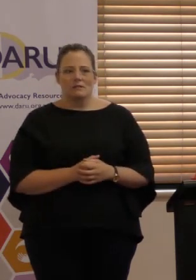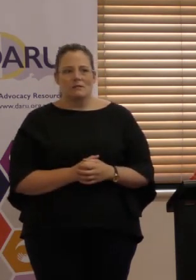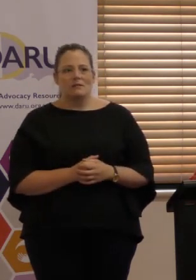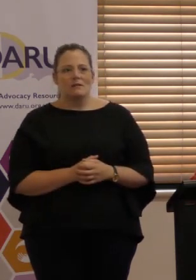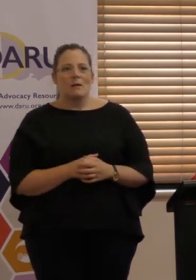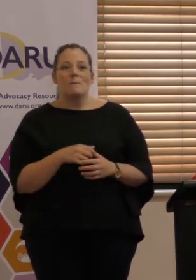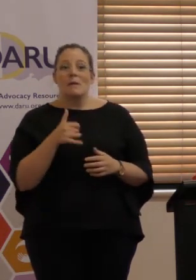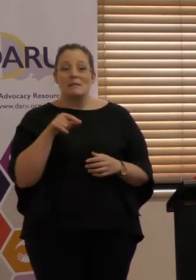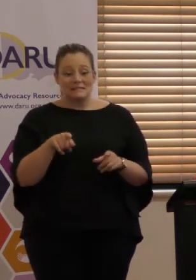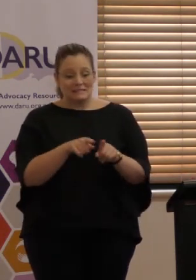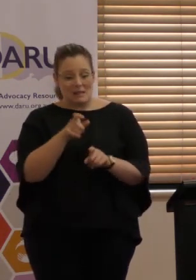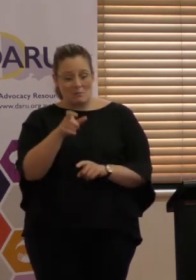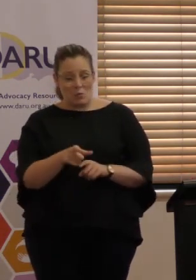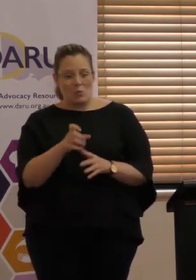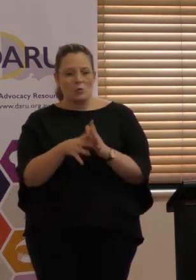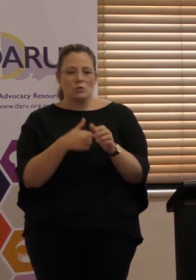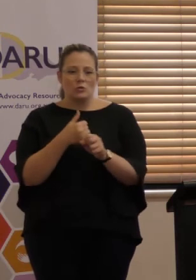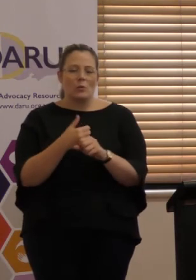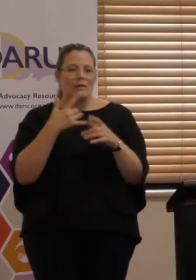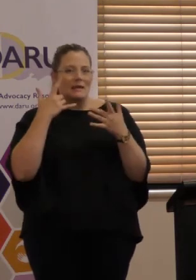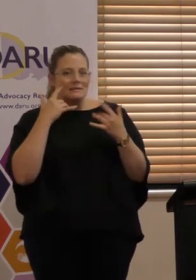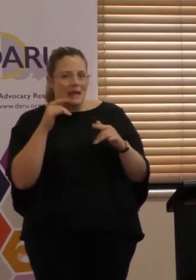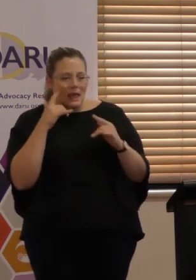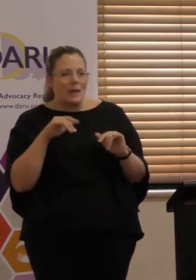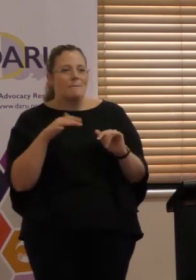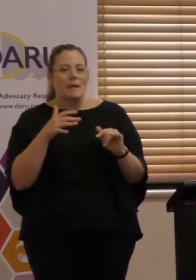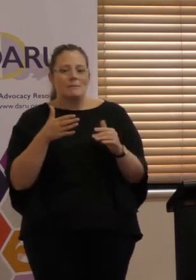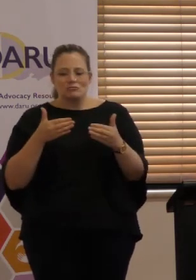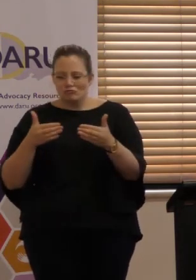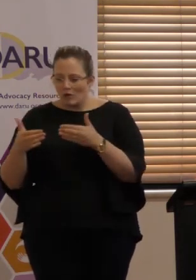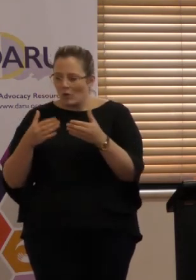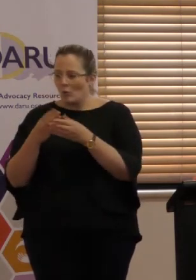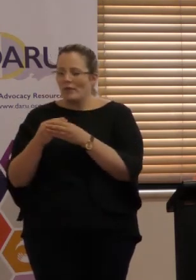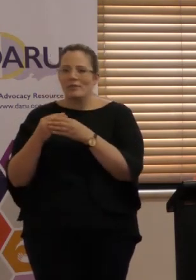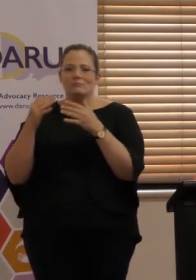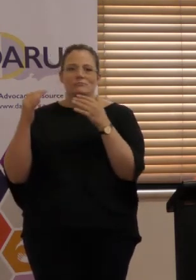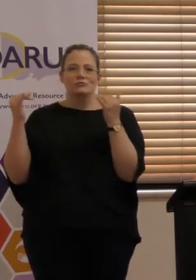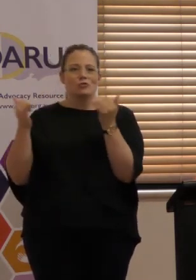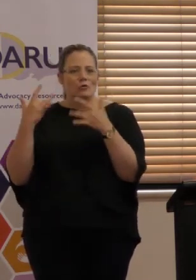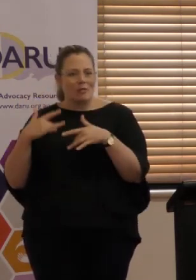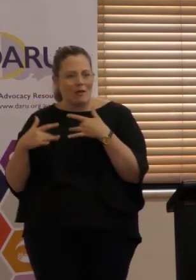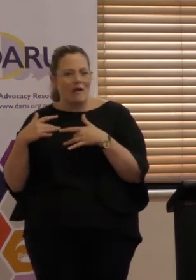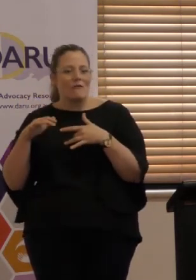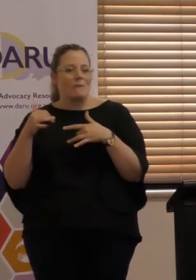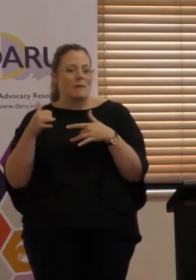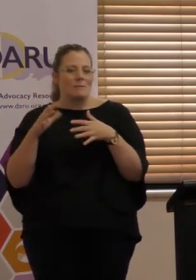they might be, you know, struggling with their social life, maybe they've just broken up with a boyfriend or girlfriend.